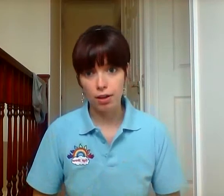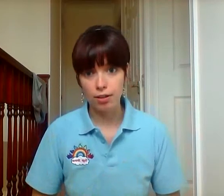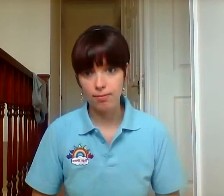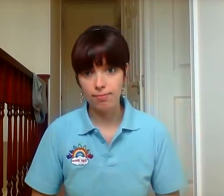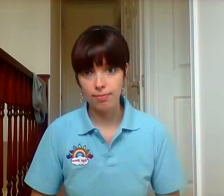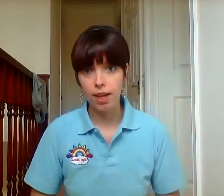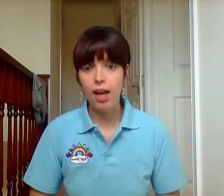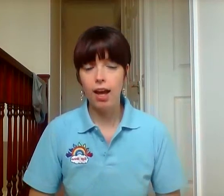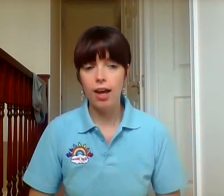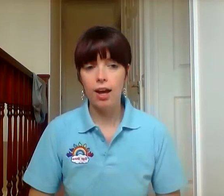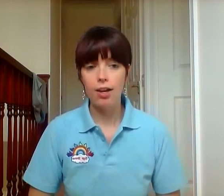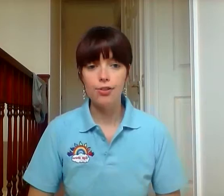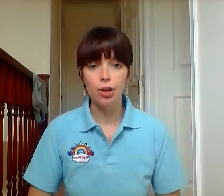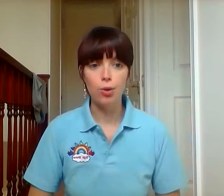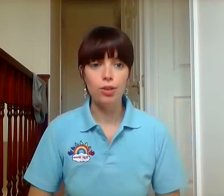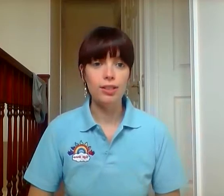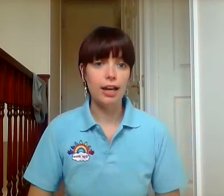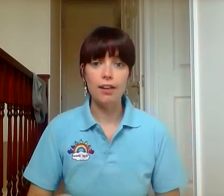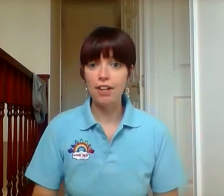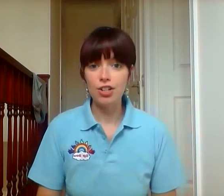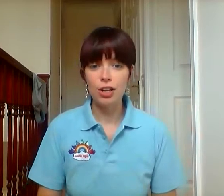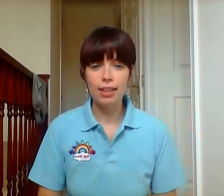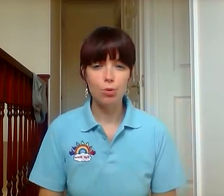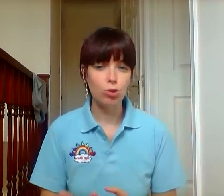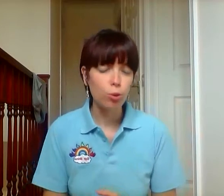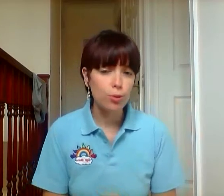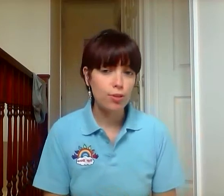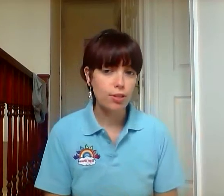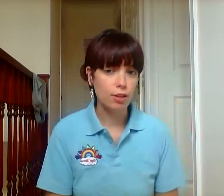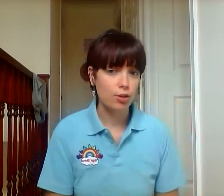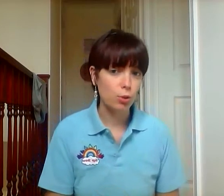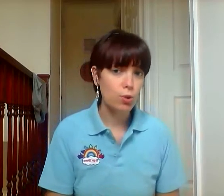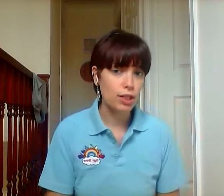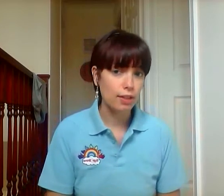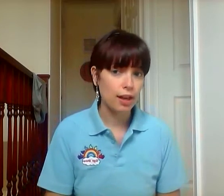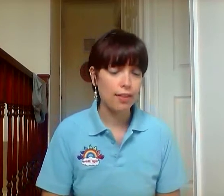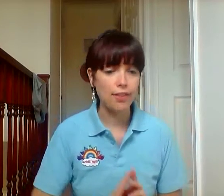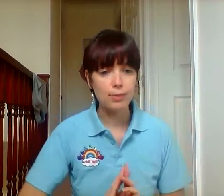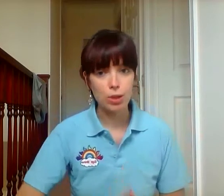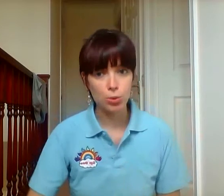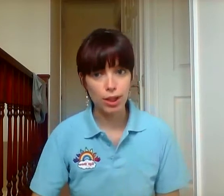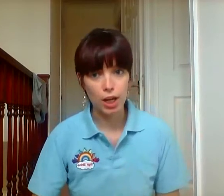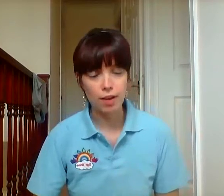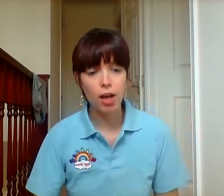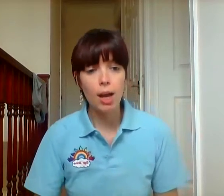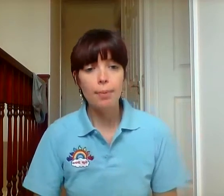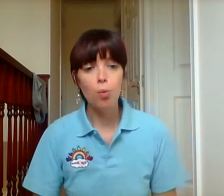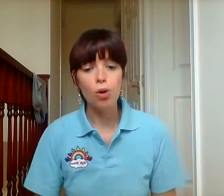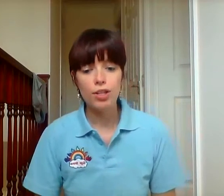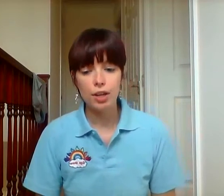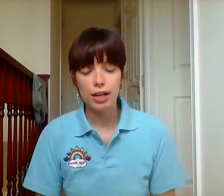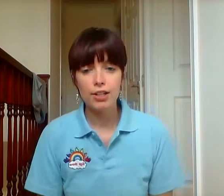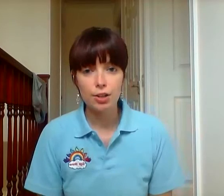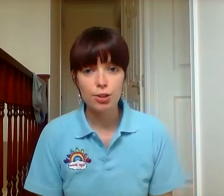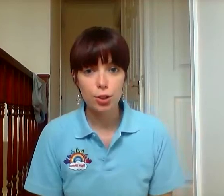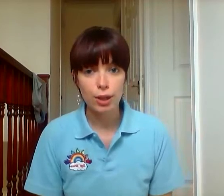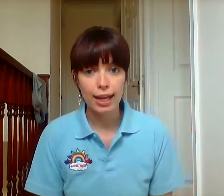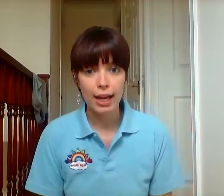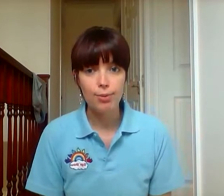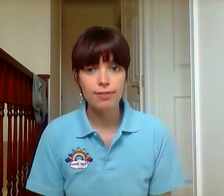signs. So yeah, eventually they will stop using the signs altogether, and then the speech will take over. But what signing does do, it helps develop